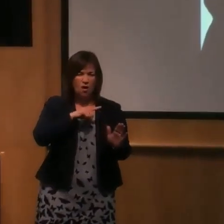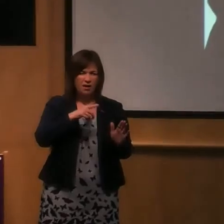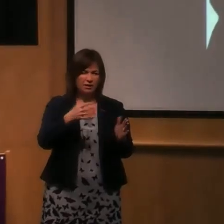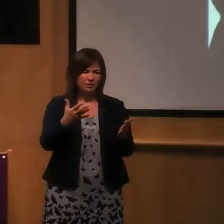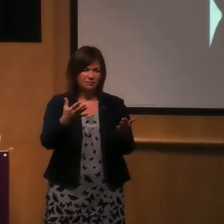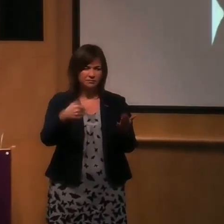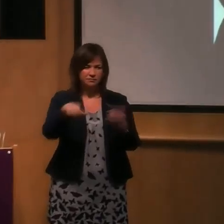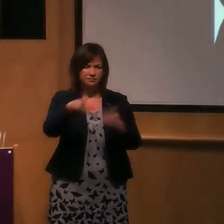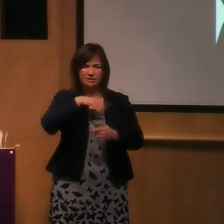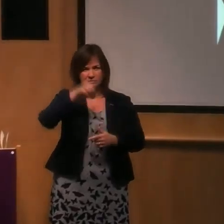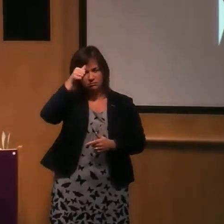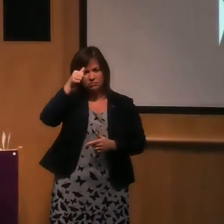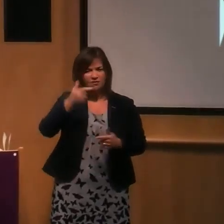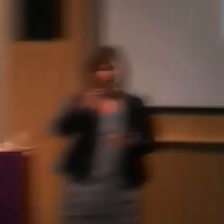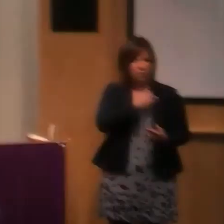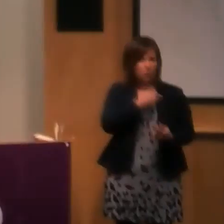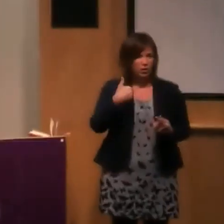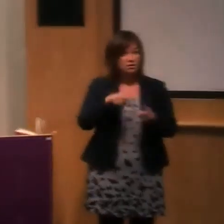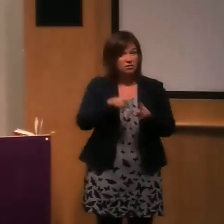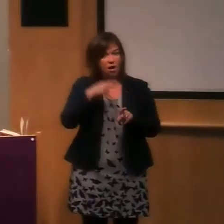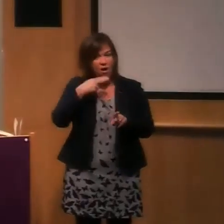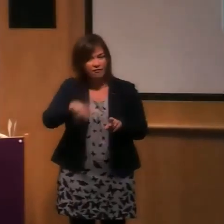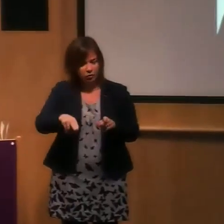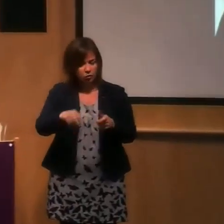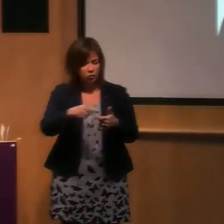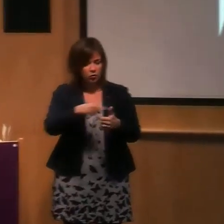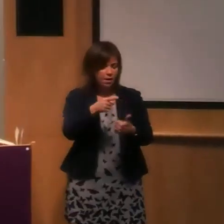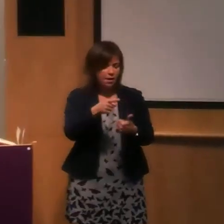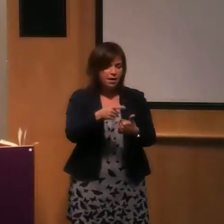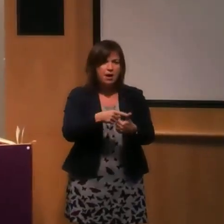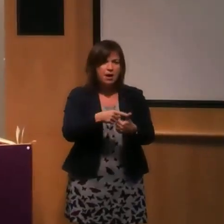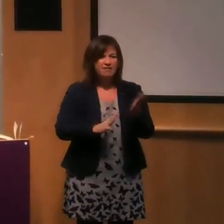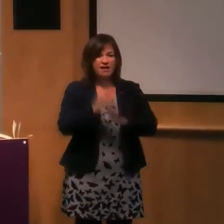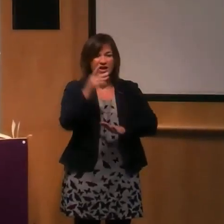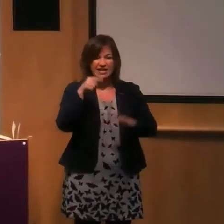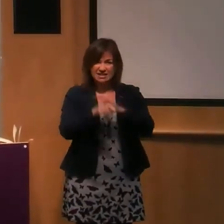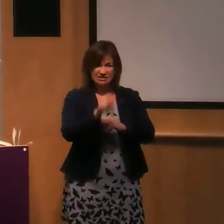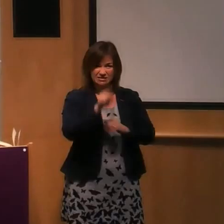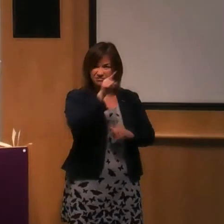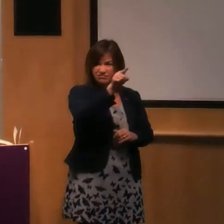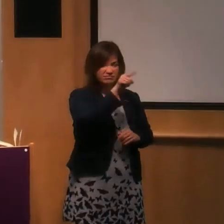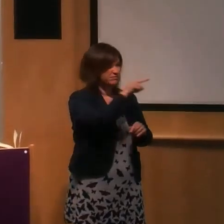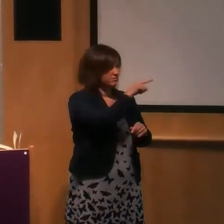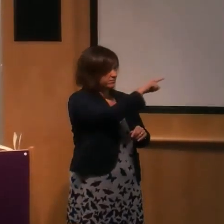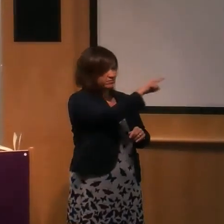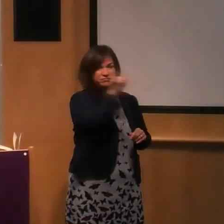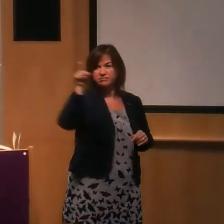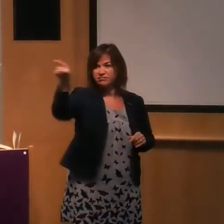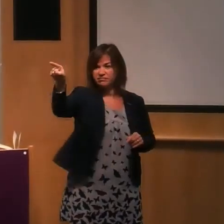There are a few housekeeping items that I need to run through with you this morning. These are the fire